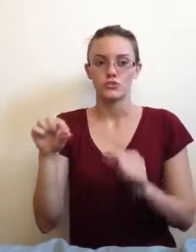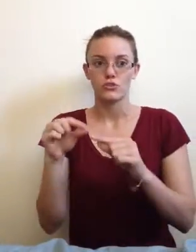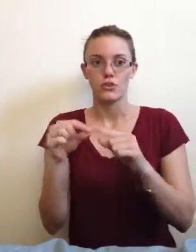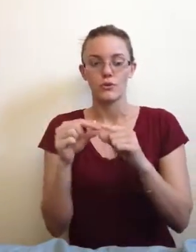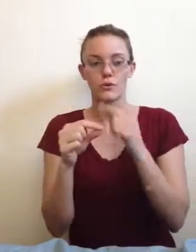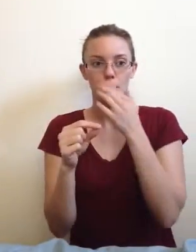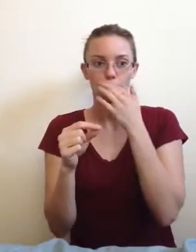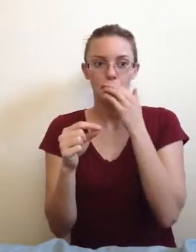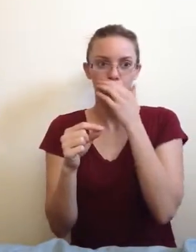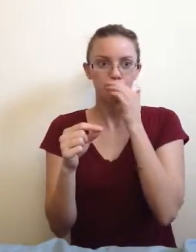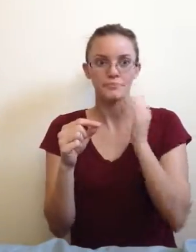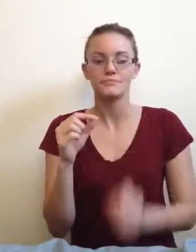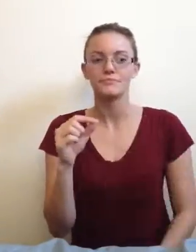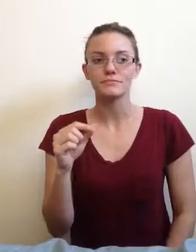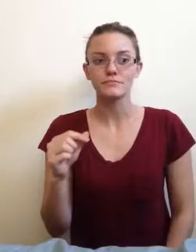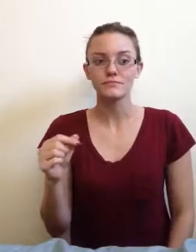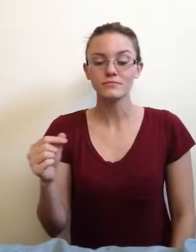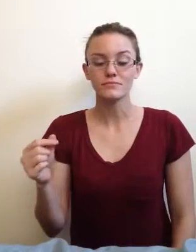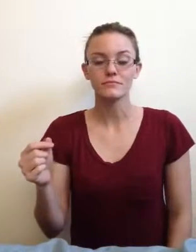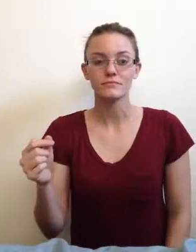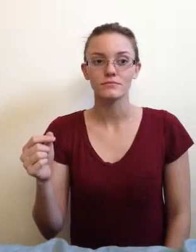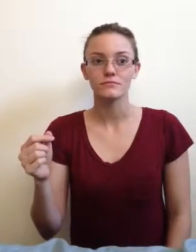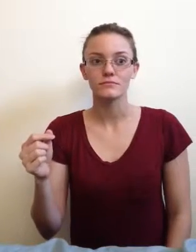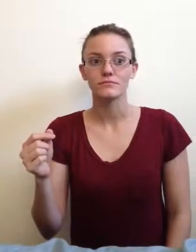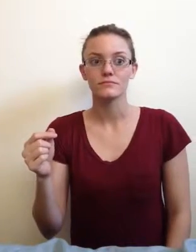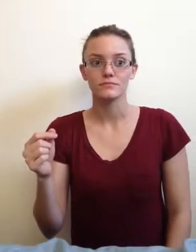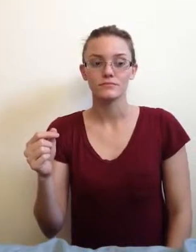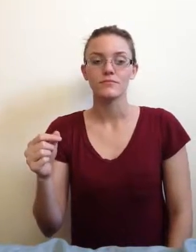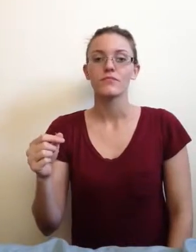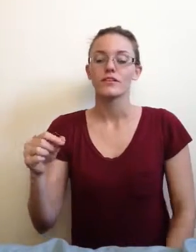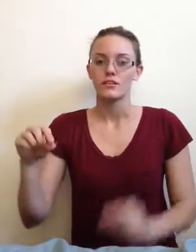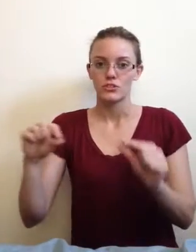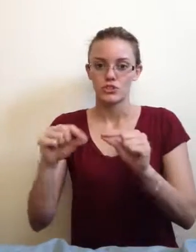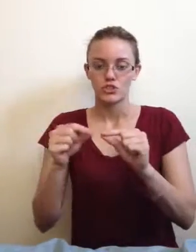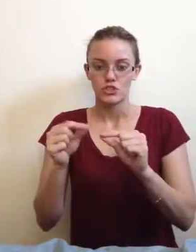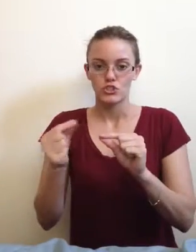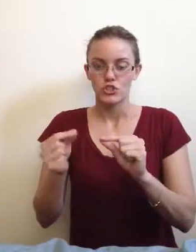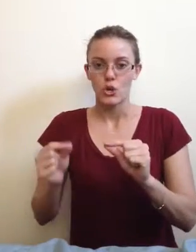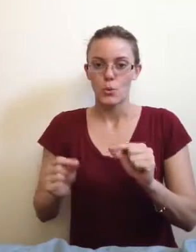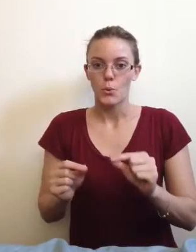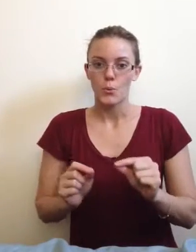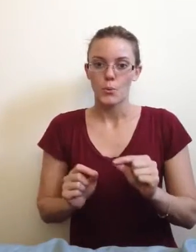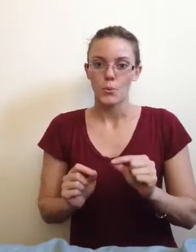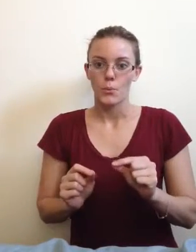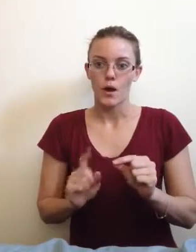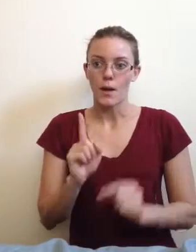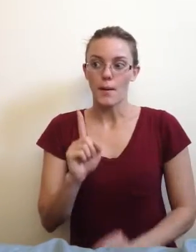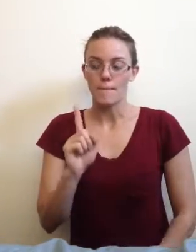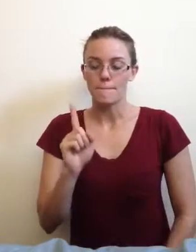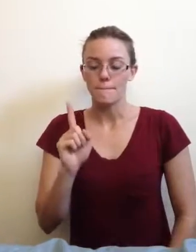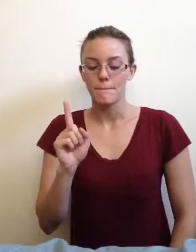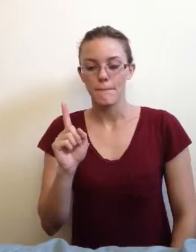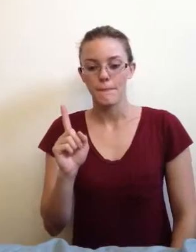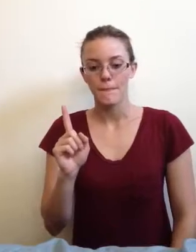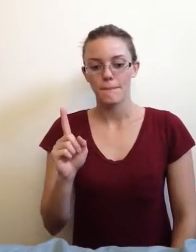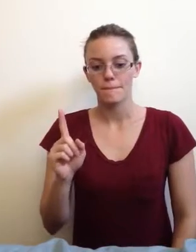zipper, that you stop at that point. So you're going to sew straight up until you get to that thick part of the zipper. You can't sew it anymore.